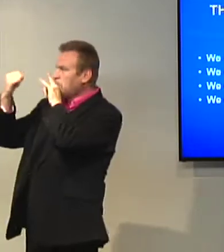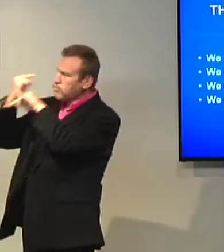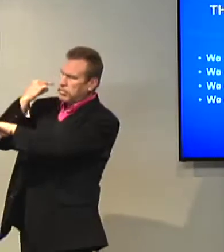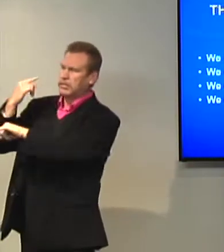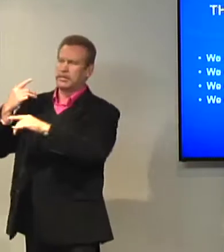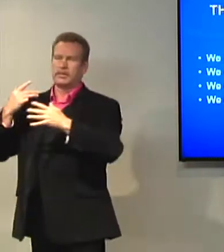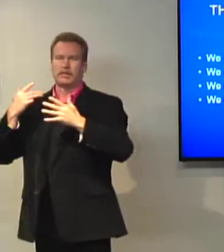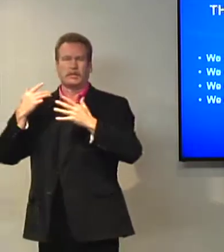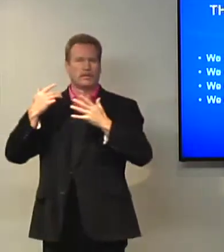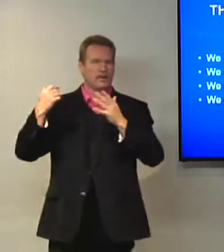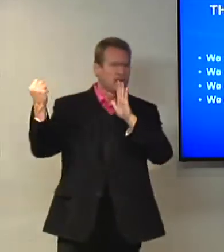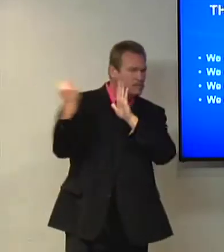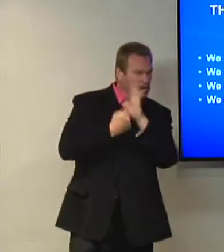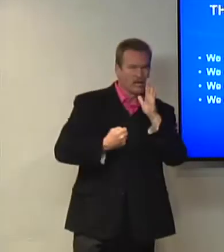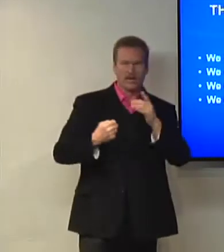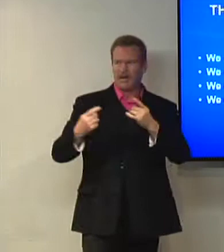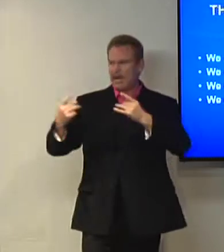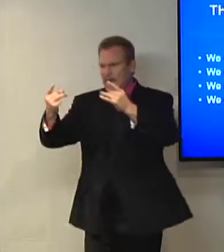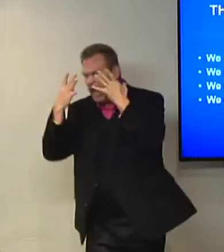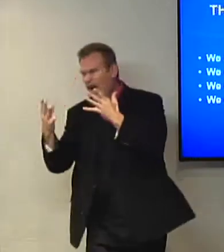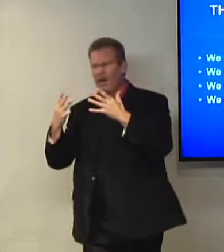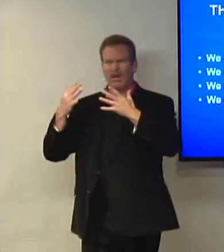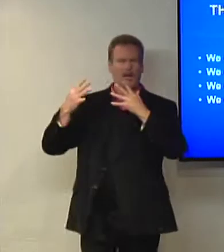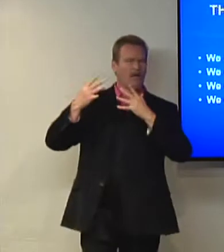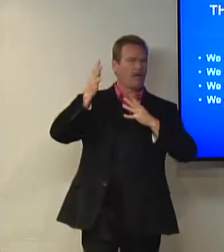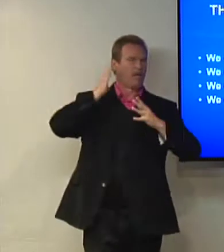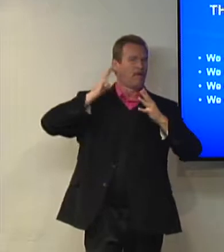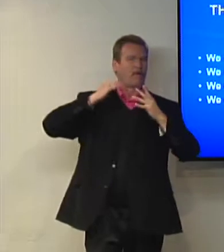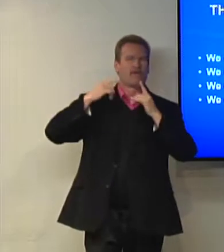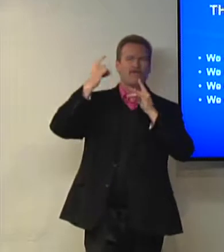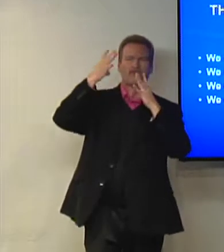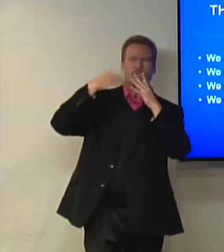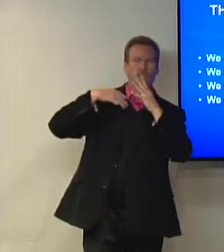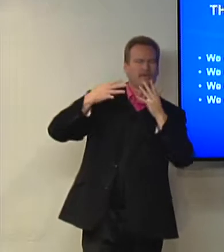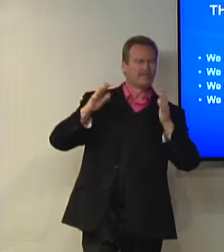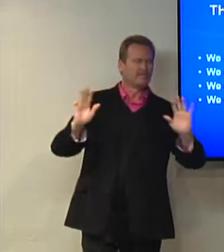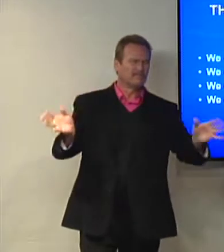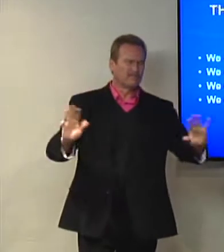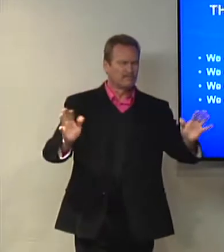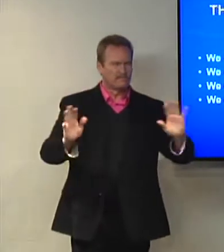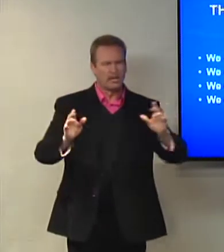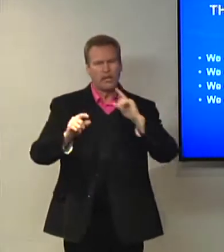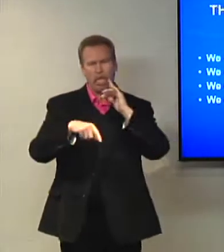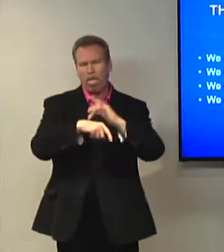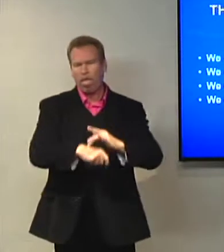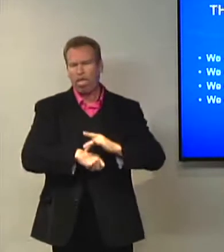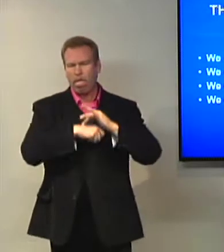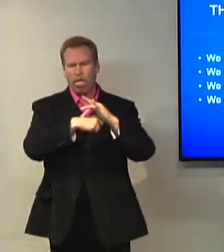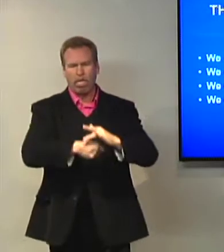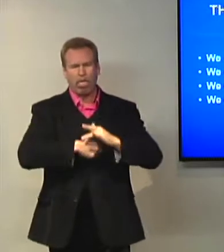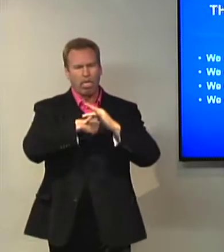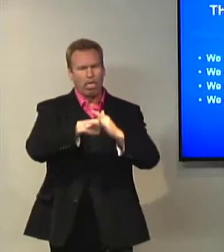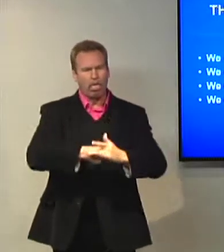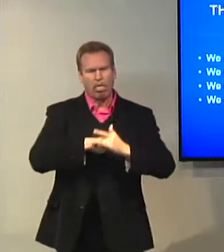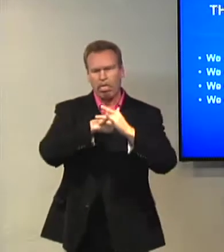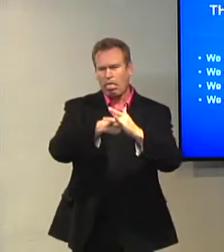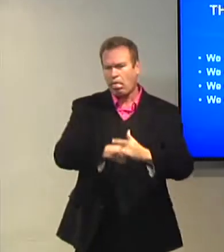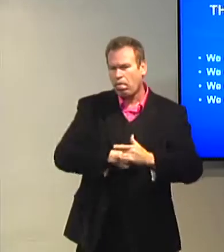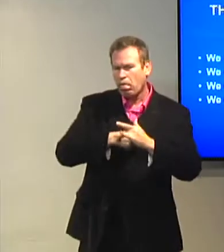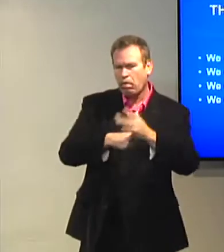maybe you were robbed, maybe somebody cheated you, maybe people molested you, maybe people bullied